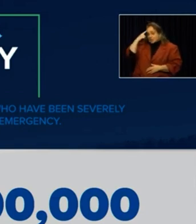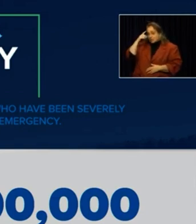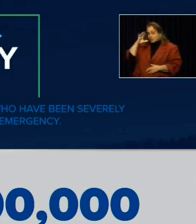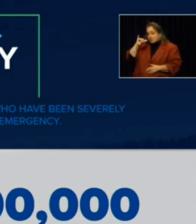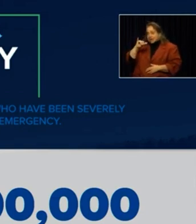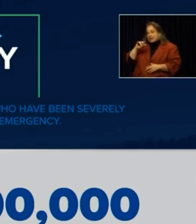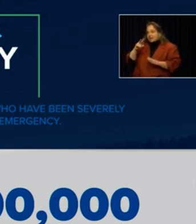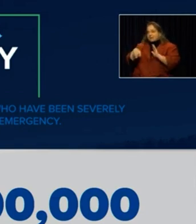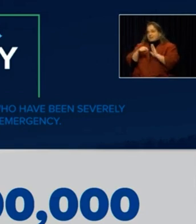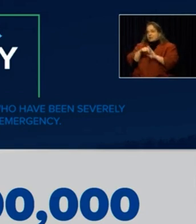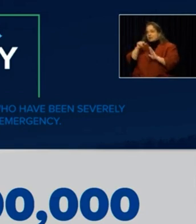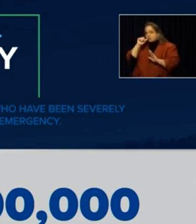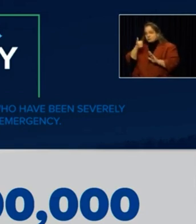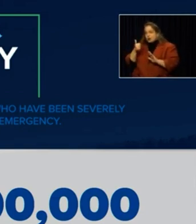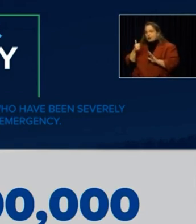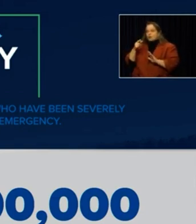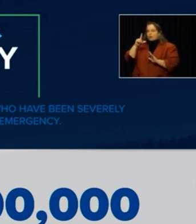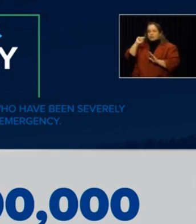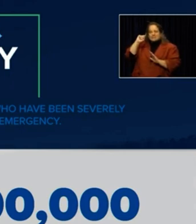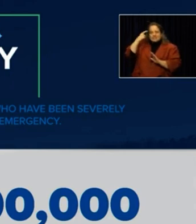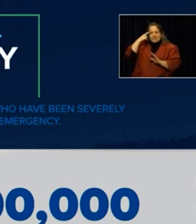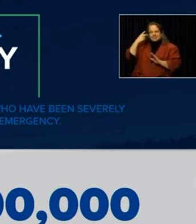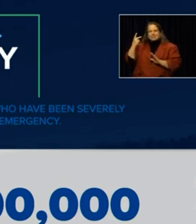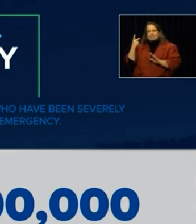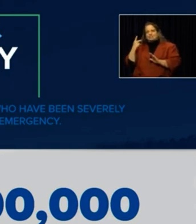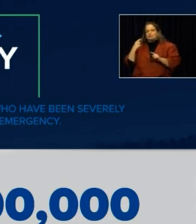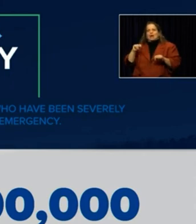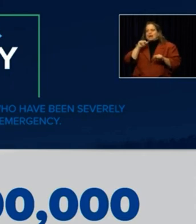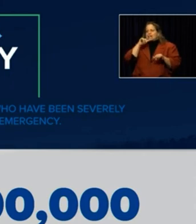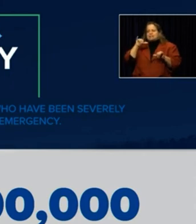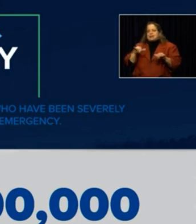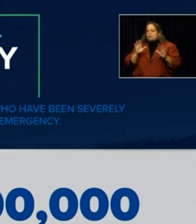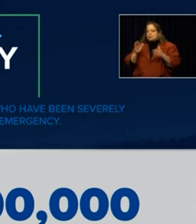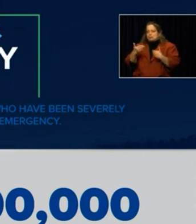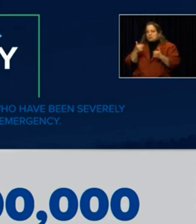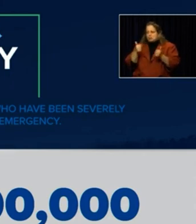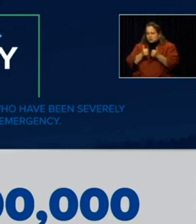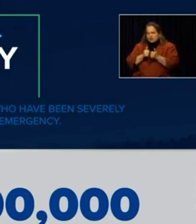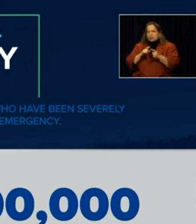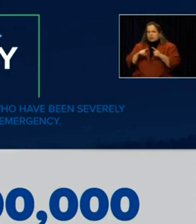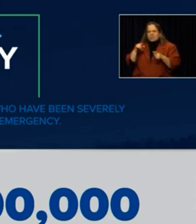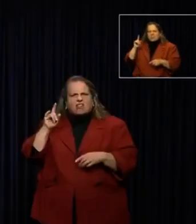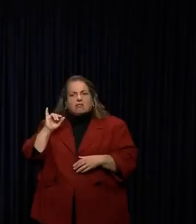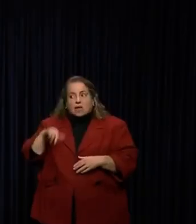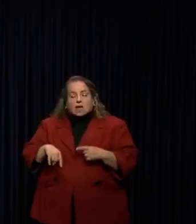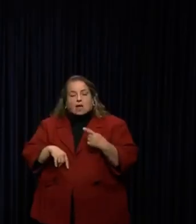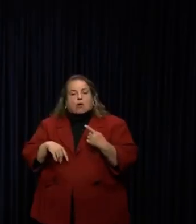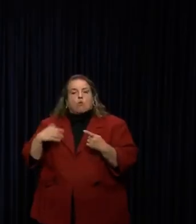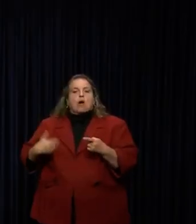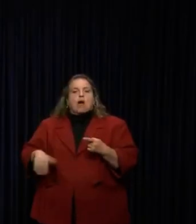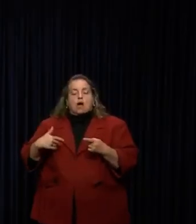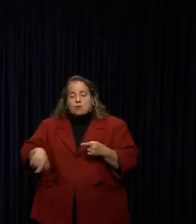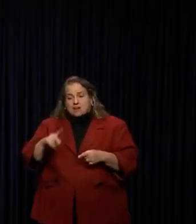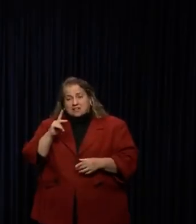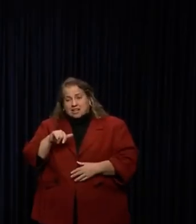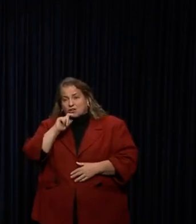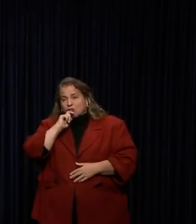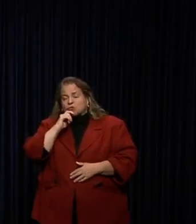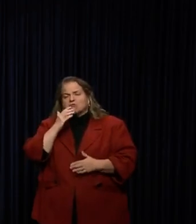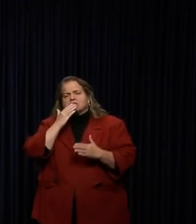not be in the same room together. But this is pretty special. Thank you to the Kentucky colonels